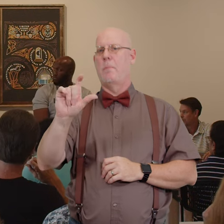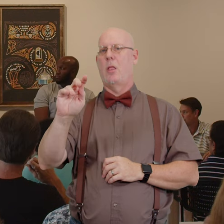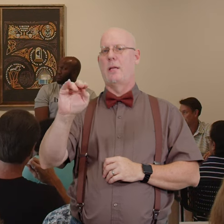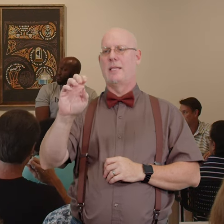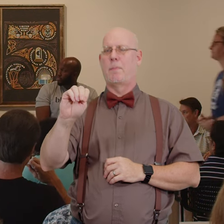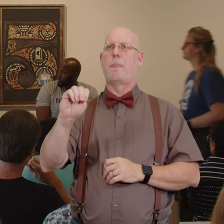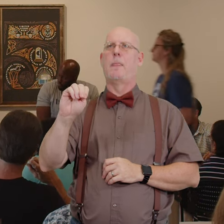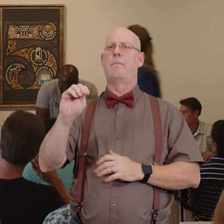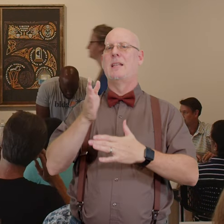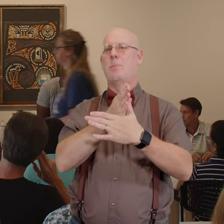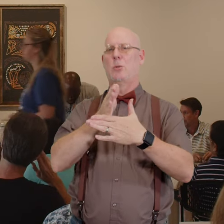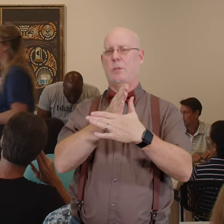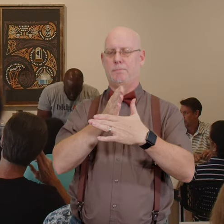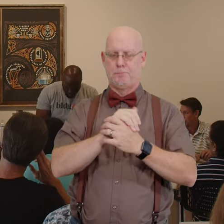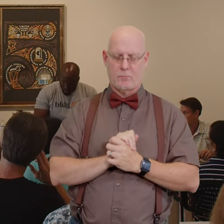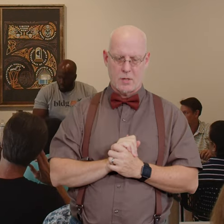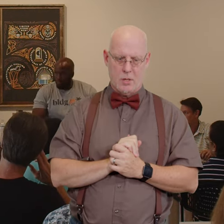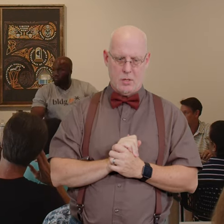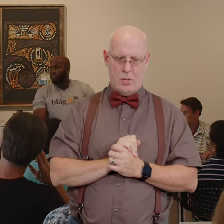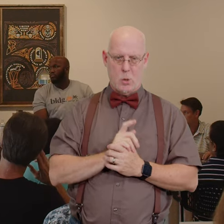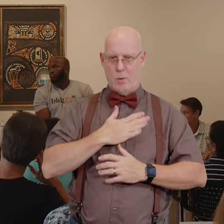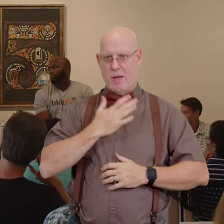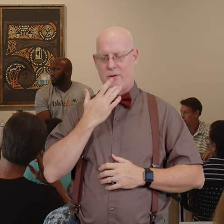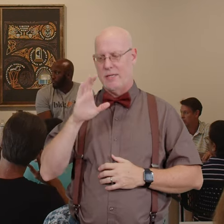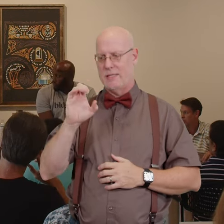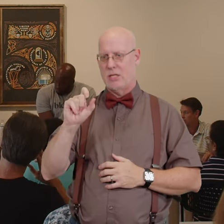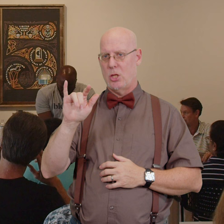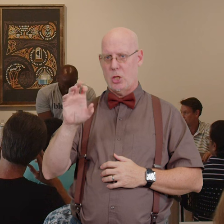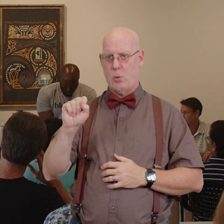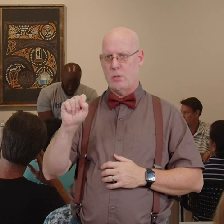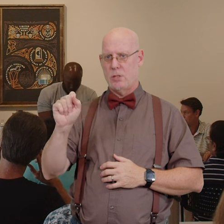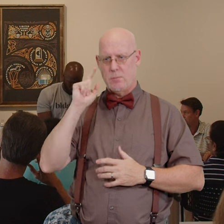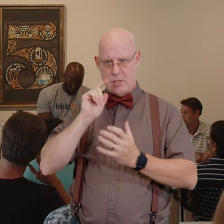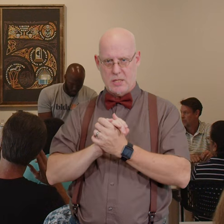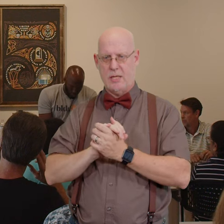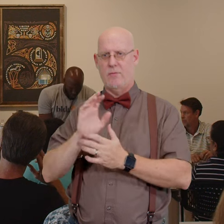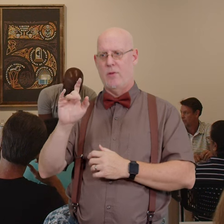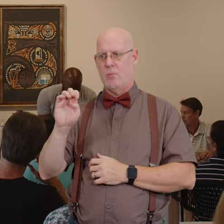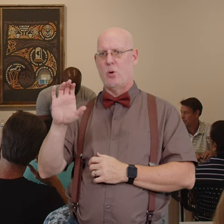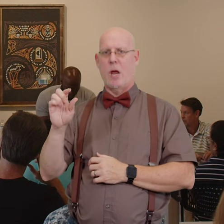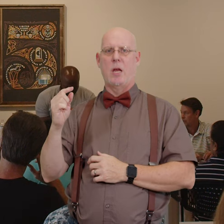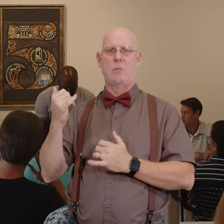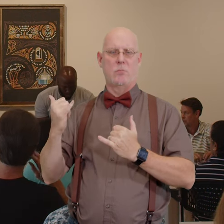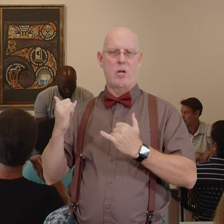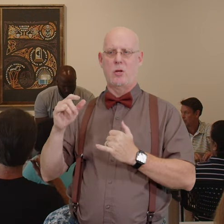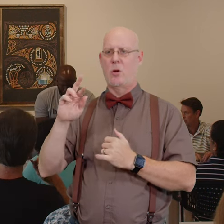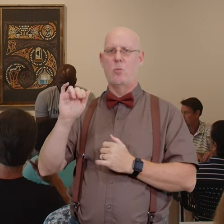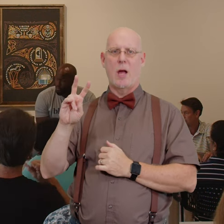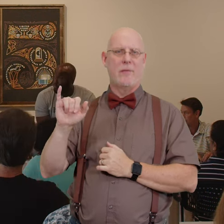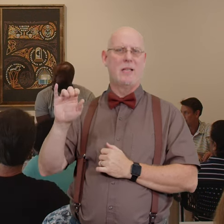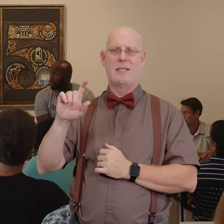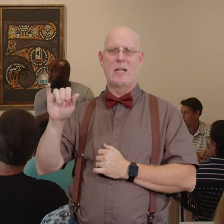So Molinism is the kind of in-between realm that one of my favorites, C.S. Lewis, walked in. William Lane Craig, some of the modern-day apologists like